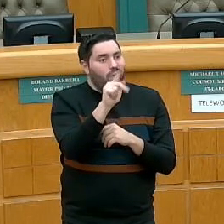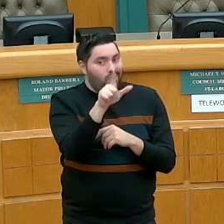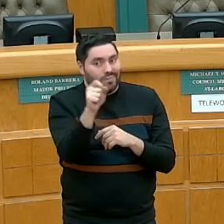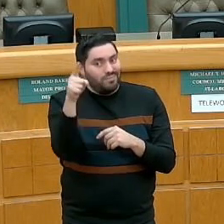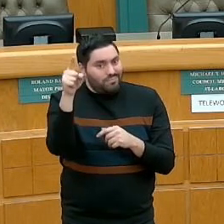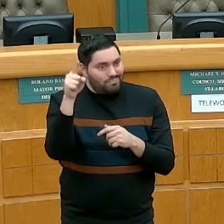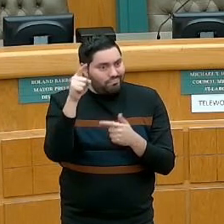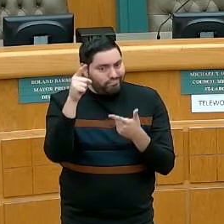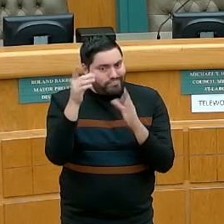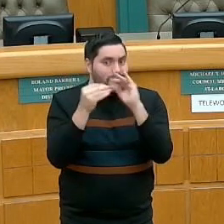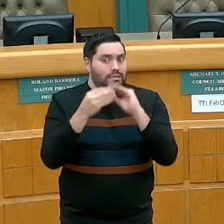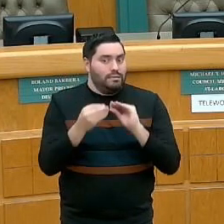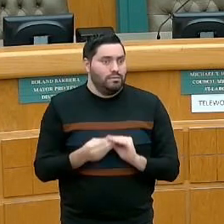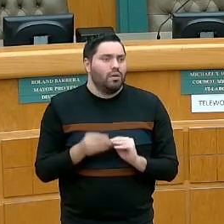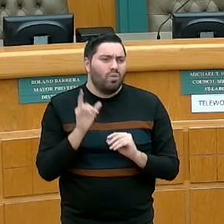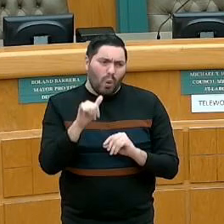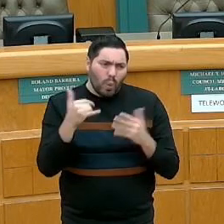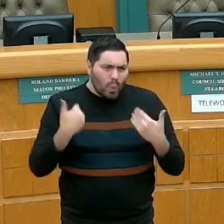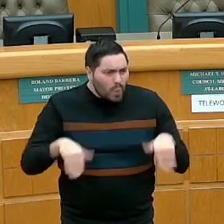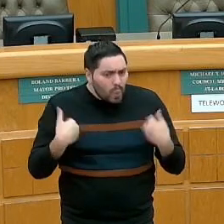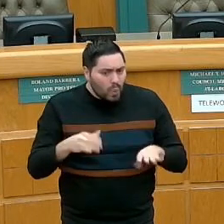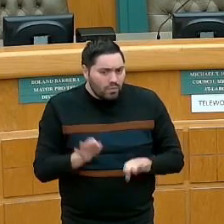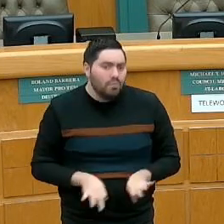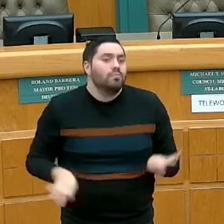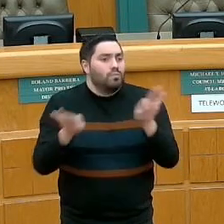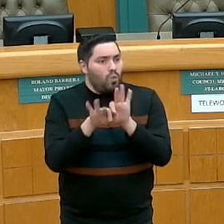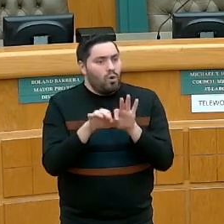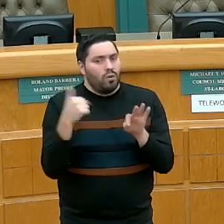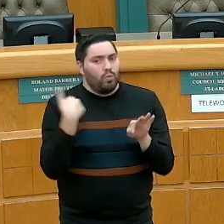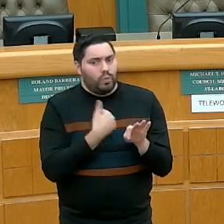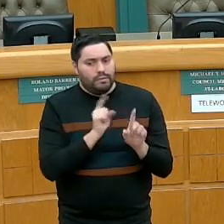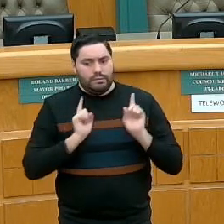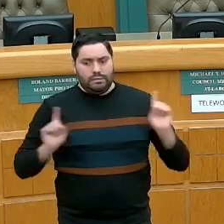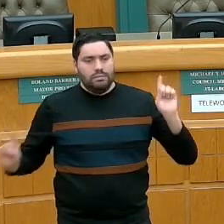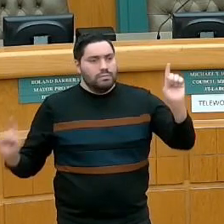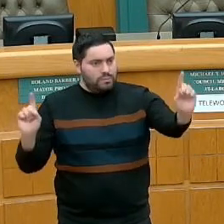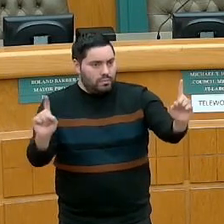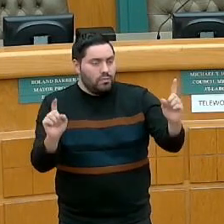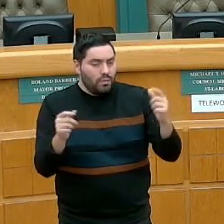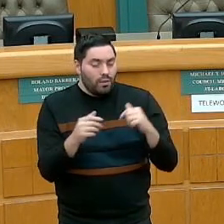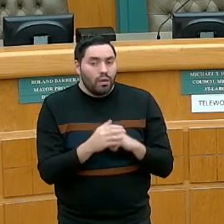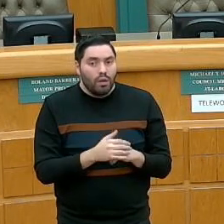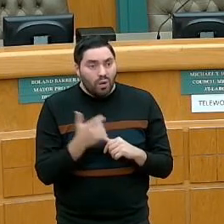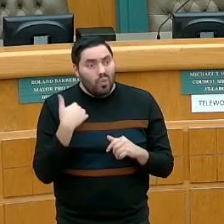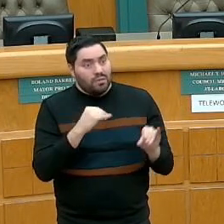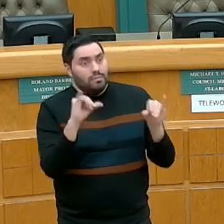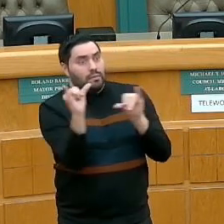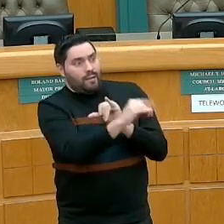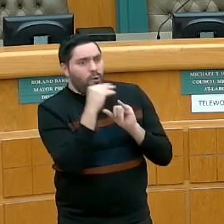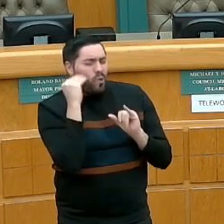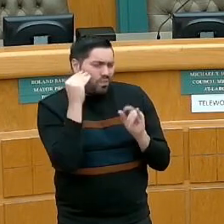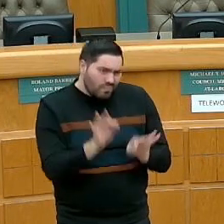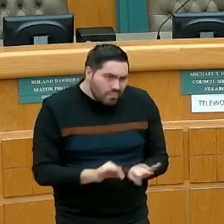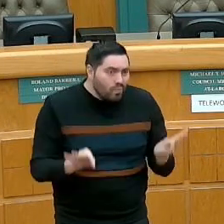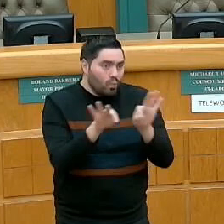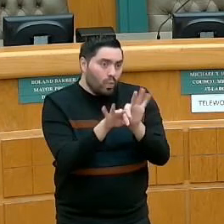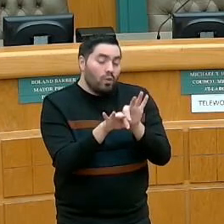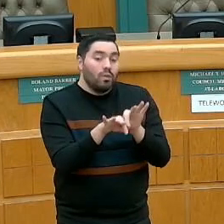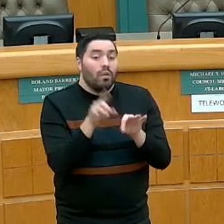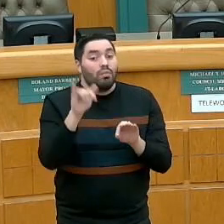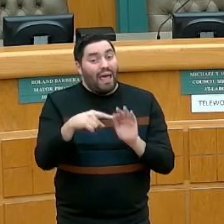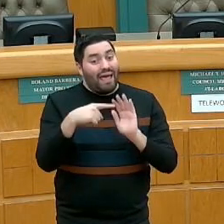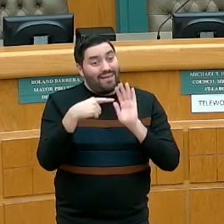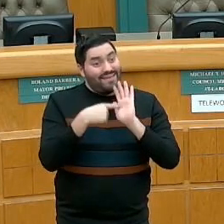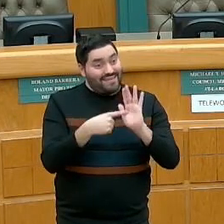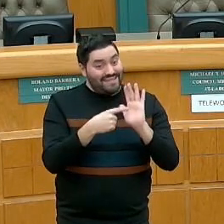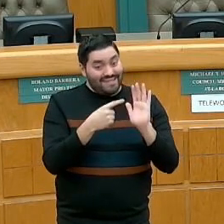and we're going to show you that it matters that we social distance and that it matters that we're staying at home. And so the model will help us